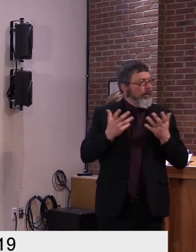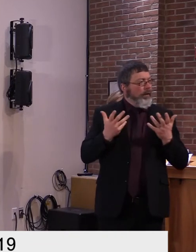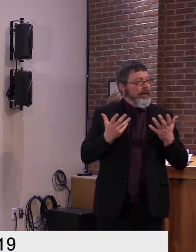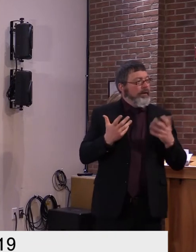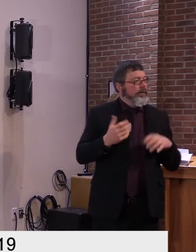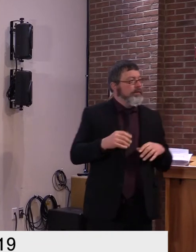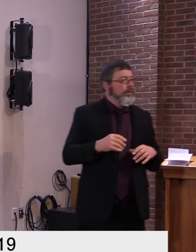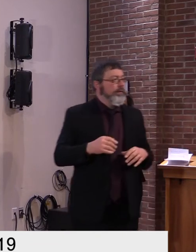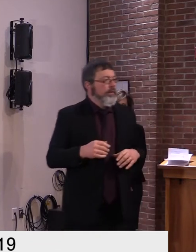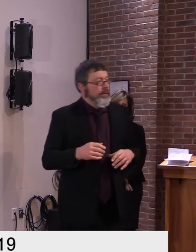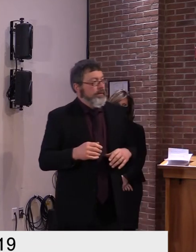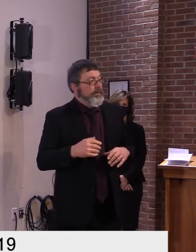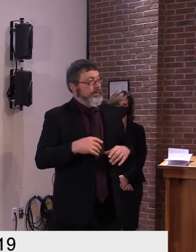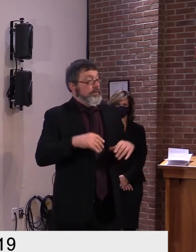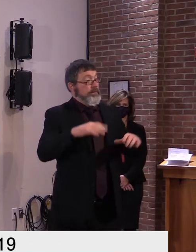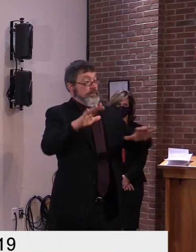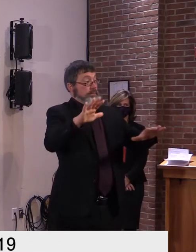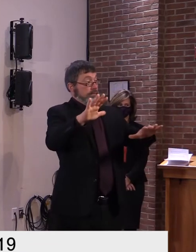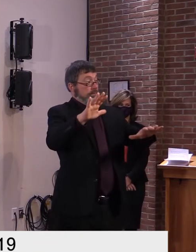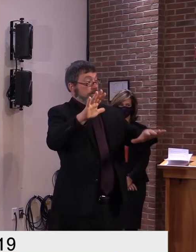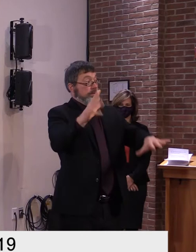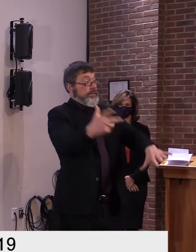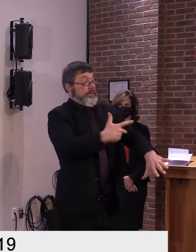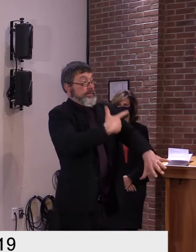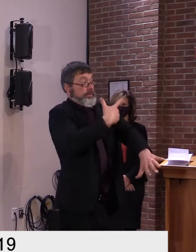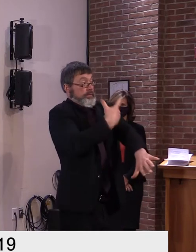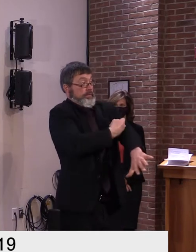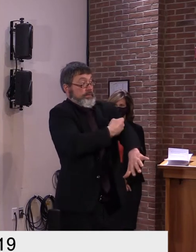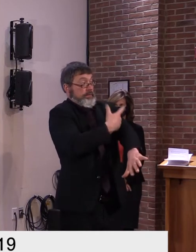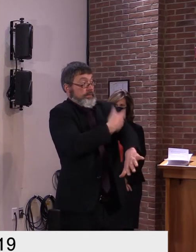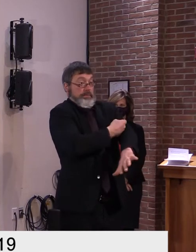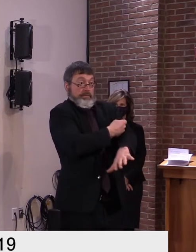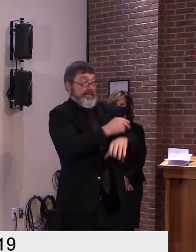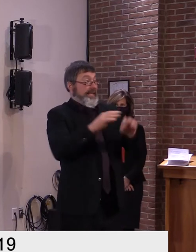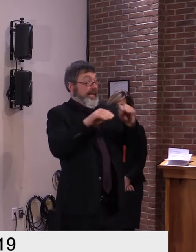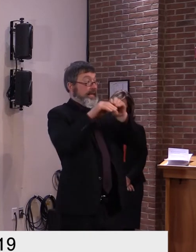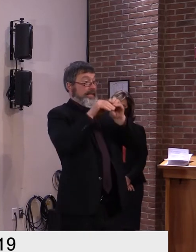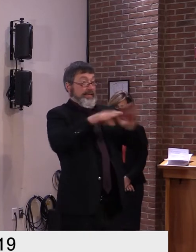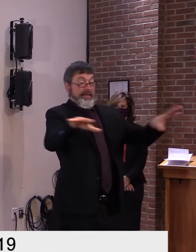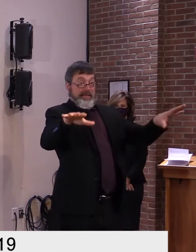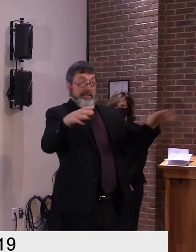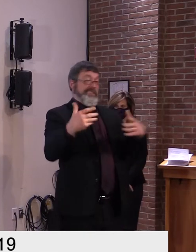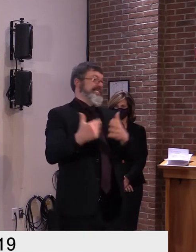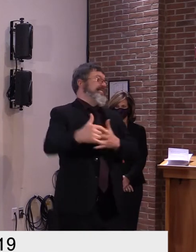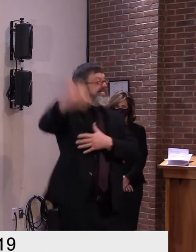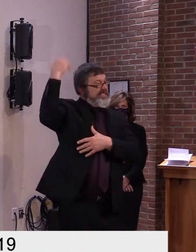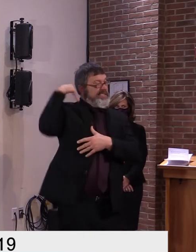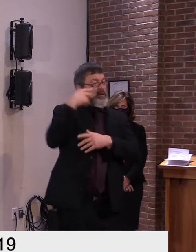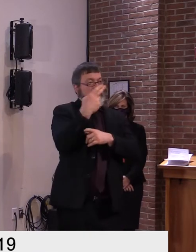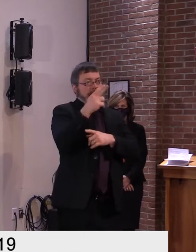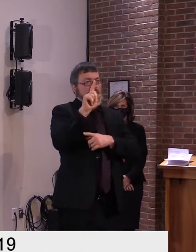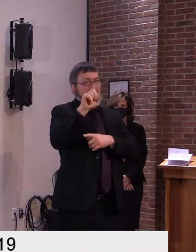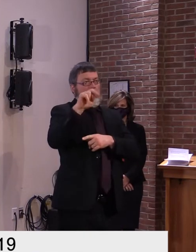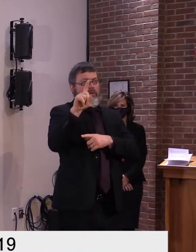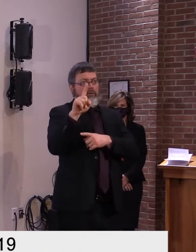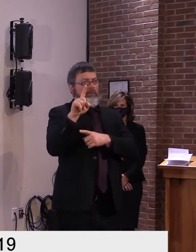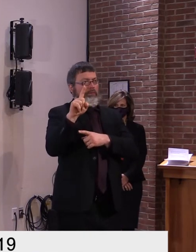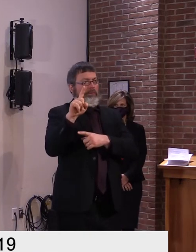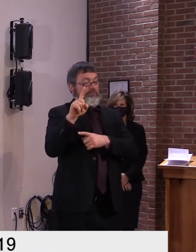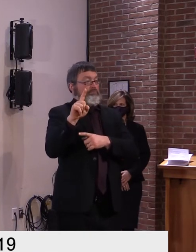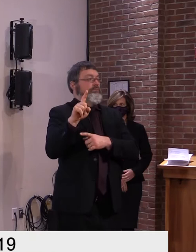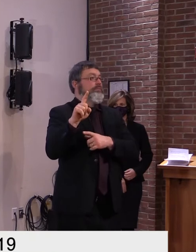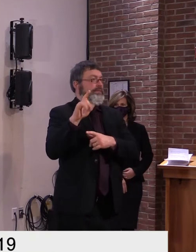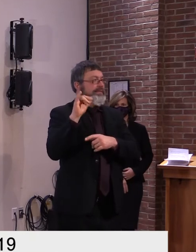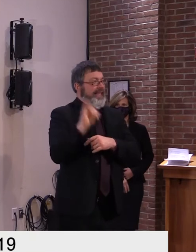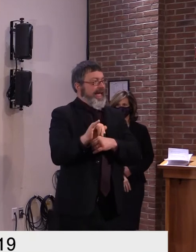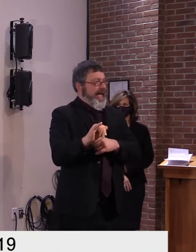H1N1, and I wasn't presiding over that in Vermont, but I do know that we saw very, very small numbers